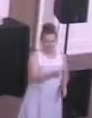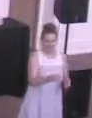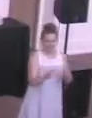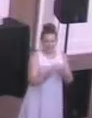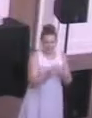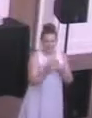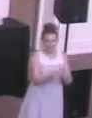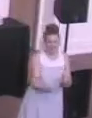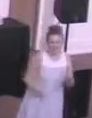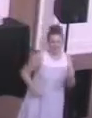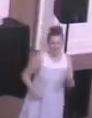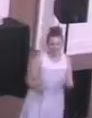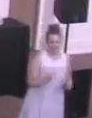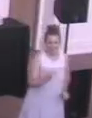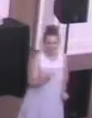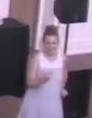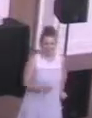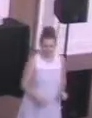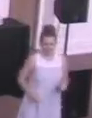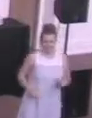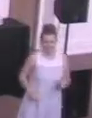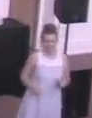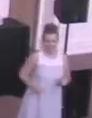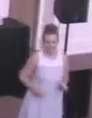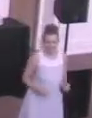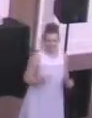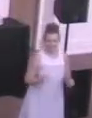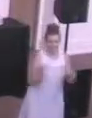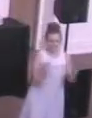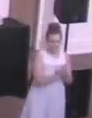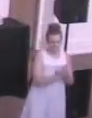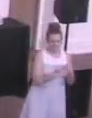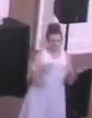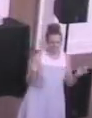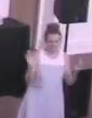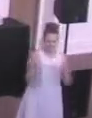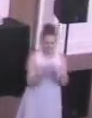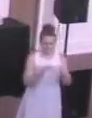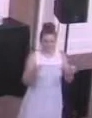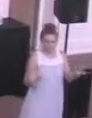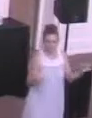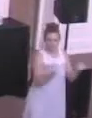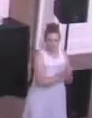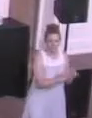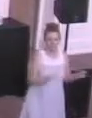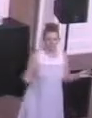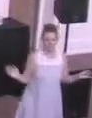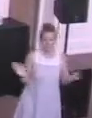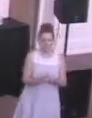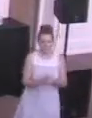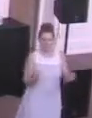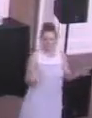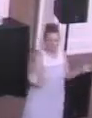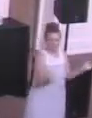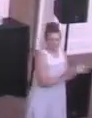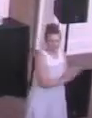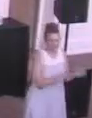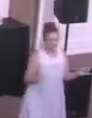running! Here we go! Whoa, oh, oh, oh, oh, oh, oh.